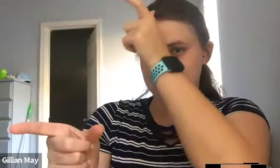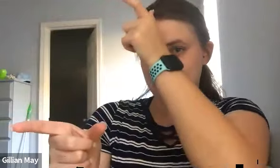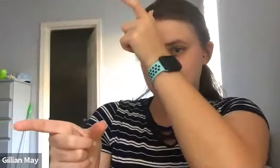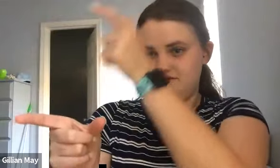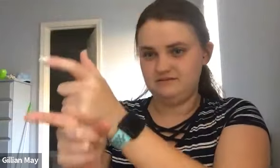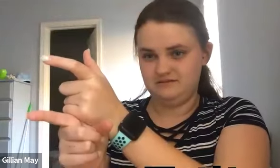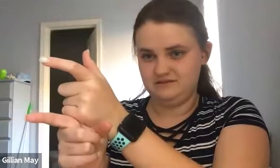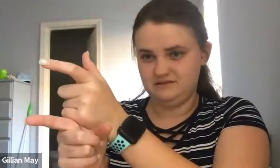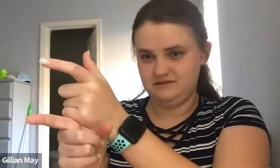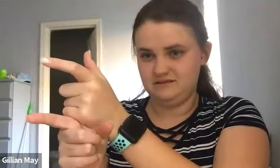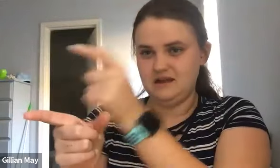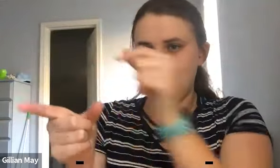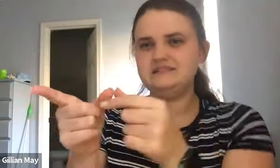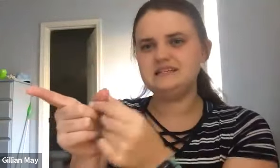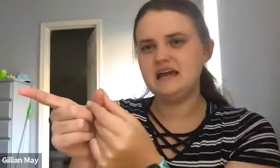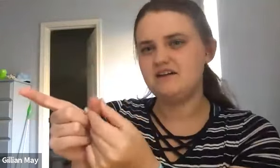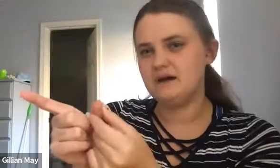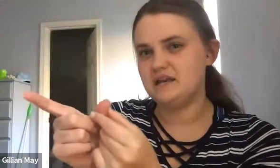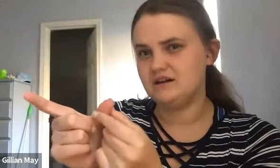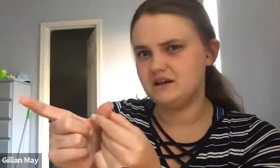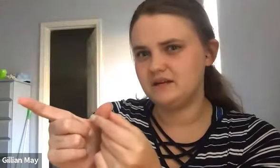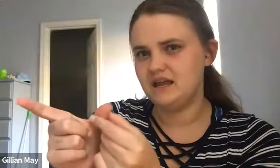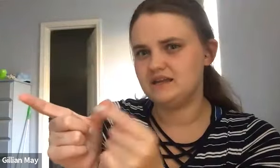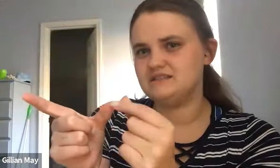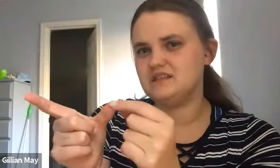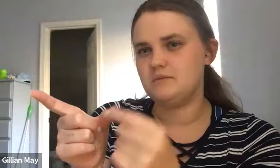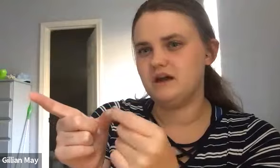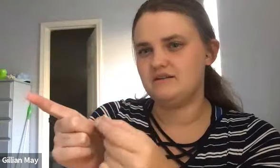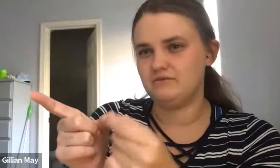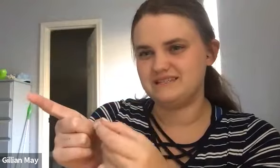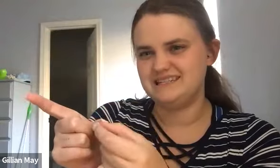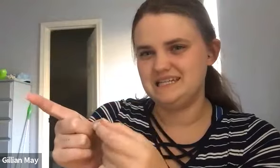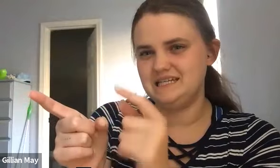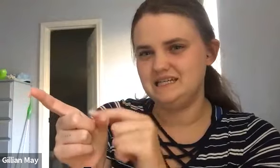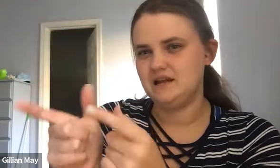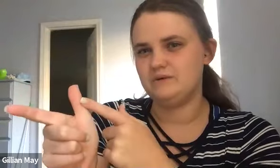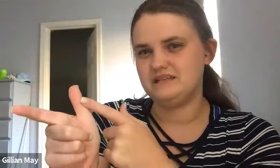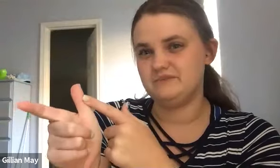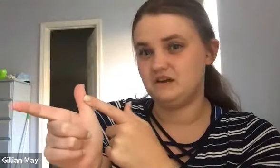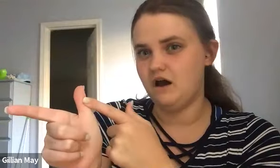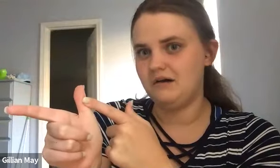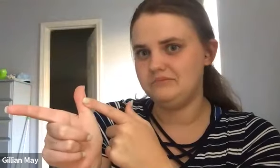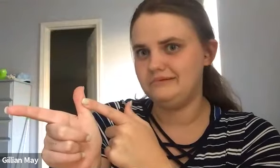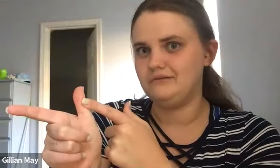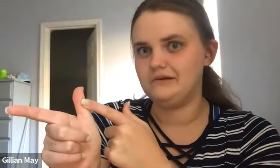down. I tend to have my non-dominant hand's thumb kind of rested, not always at the top, not looking